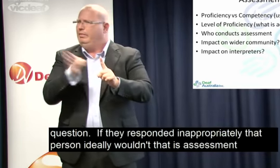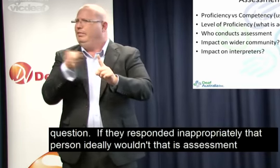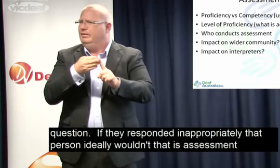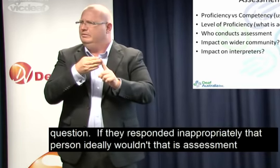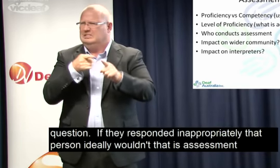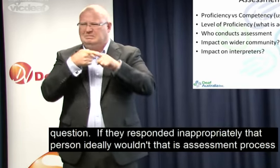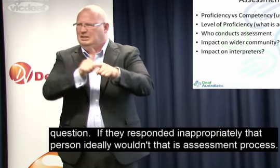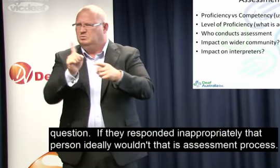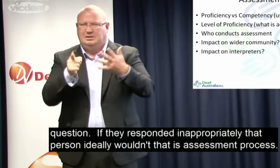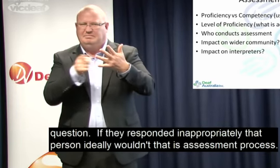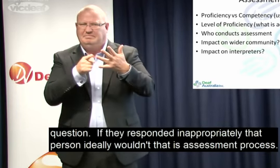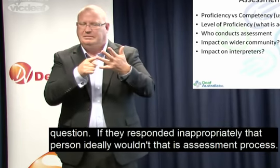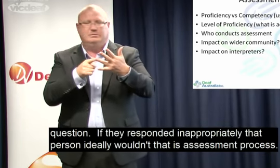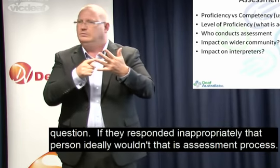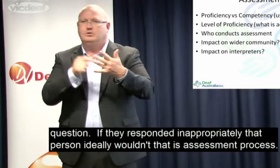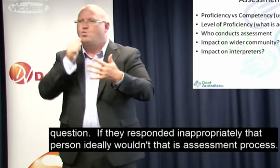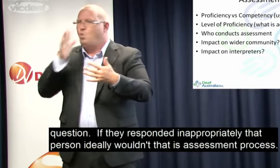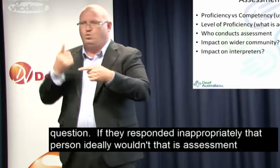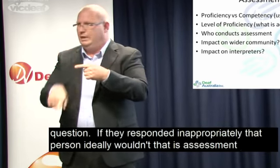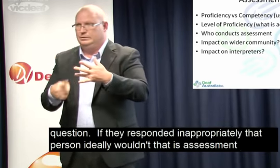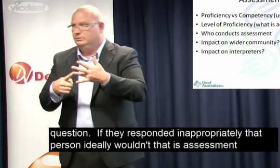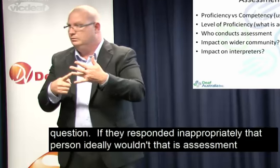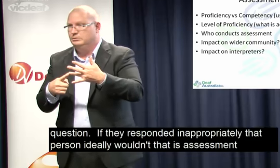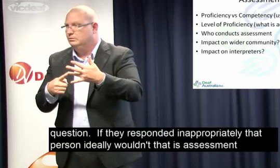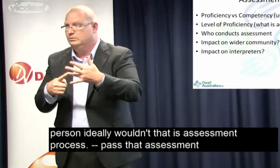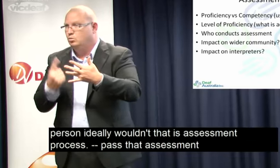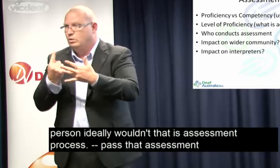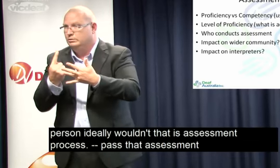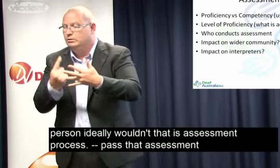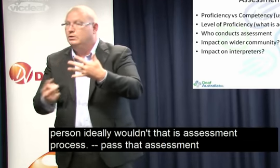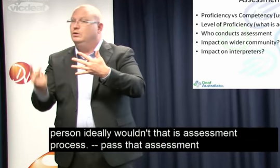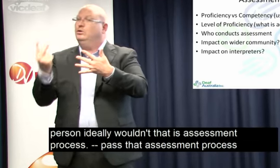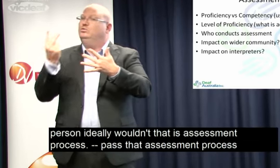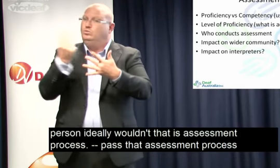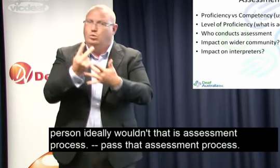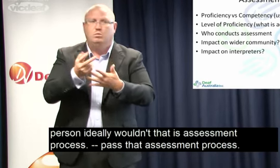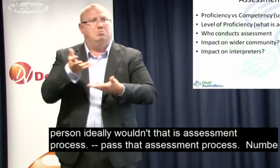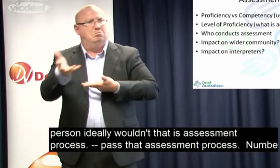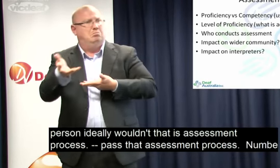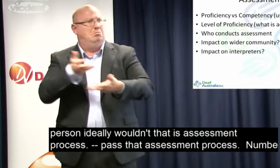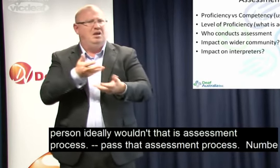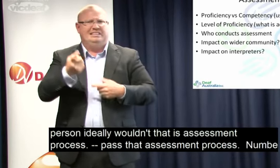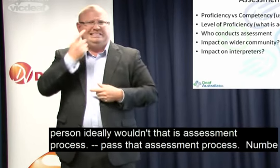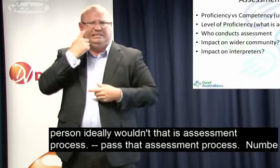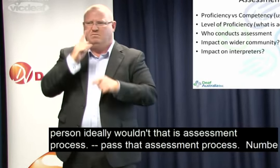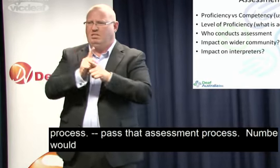And then number 1 would be someone perhaps who could still sign a little bit but is not able to answer the question